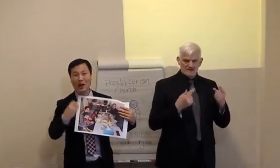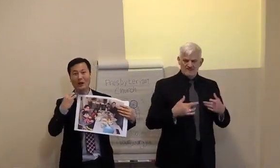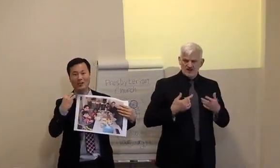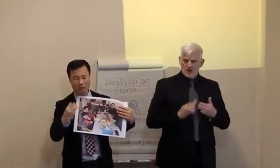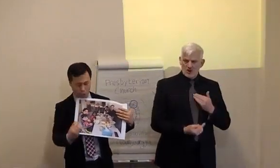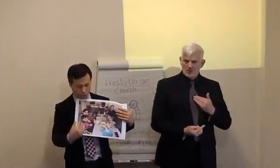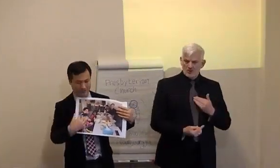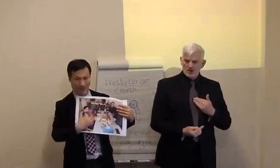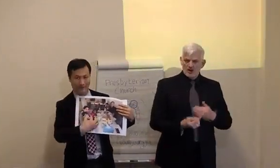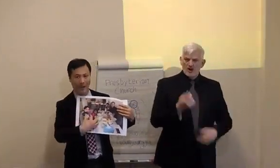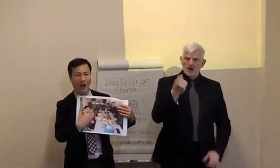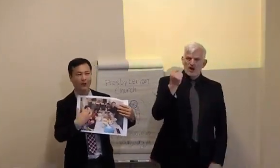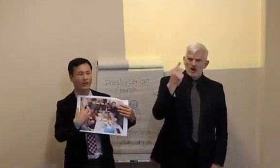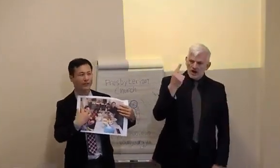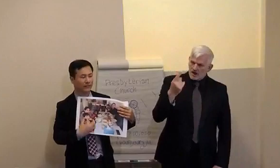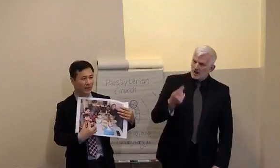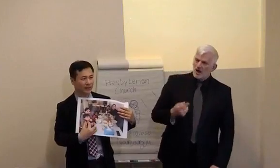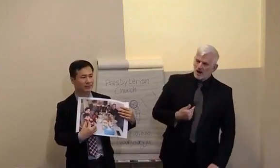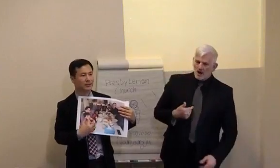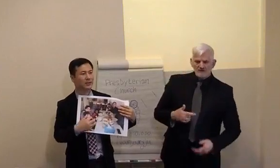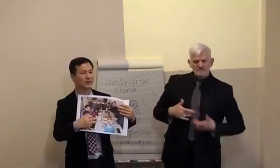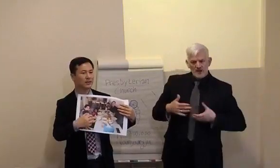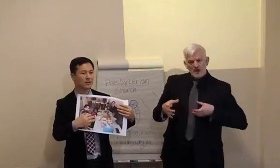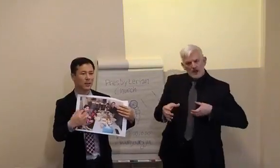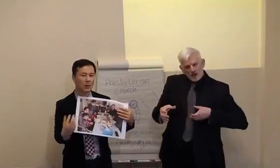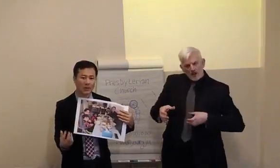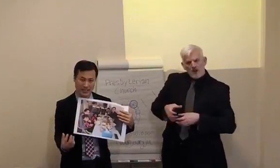I understood them, how they felt lonely.